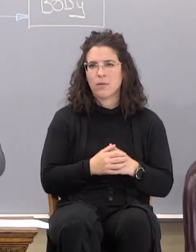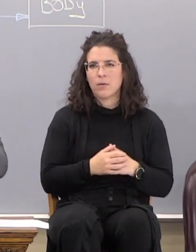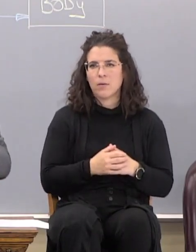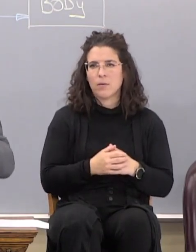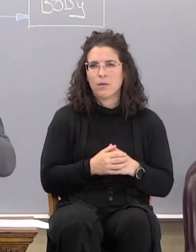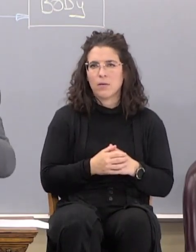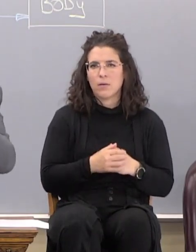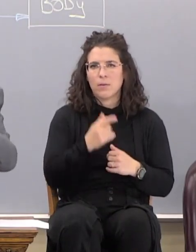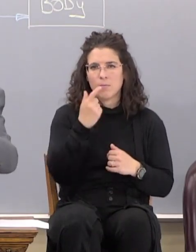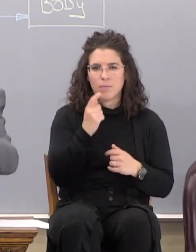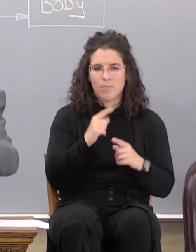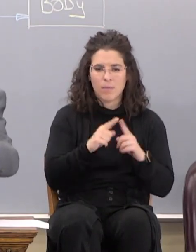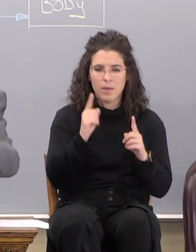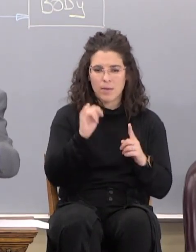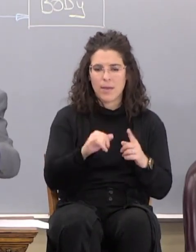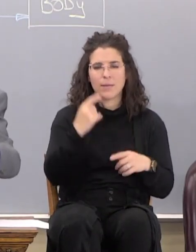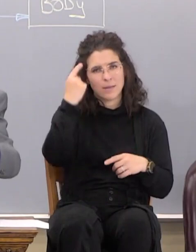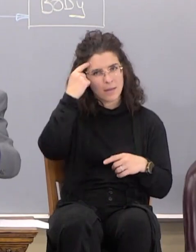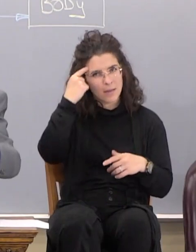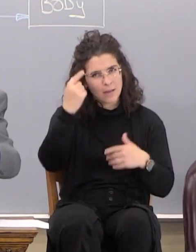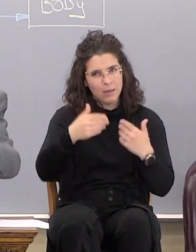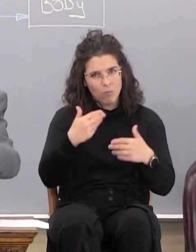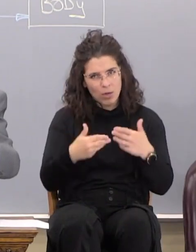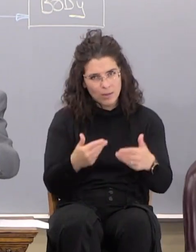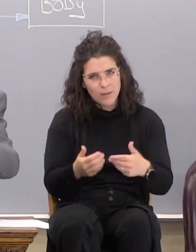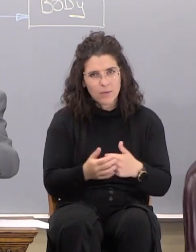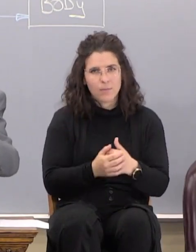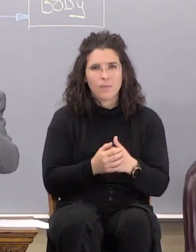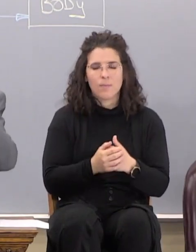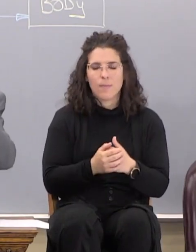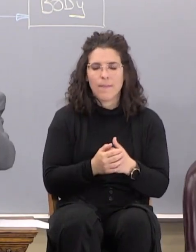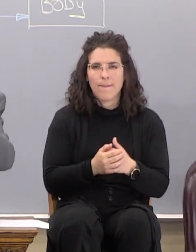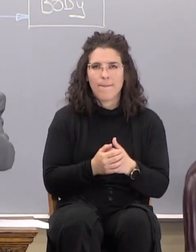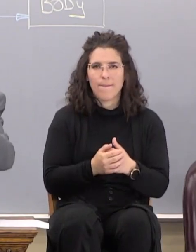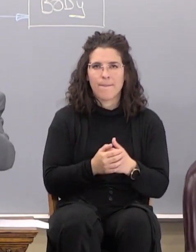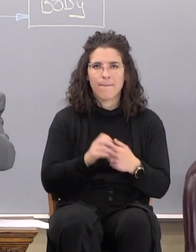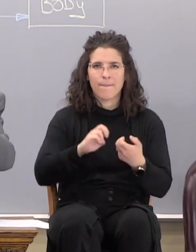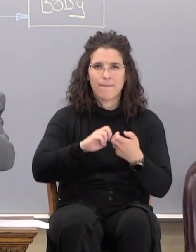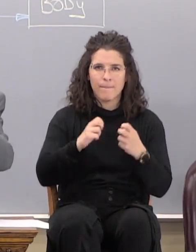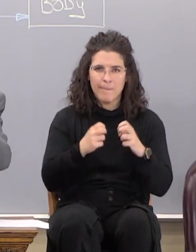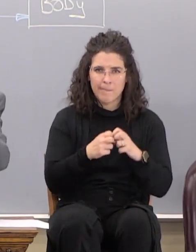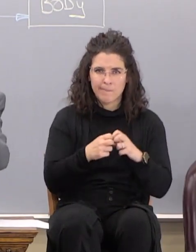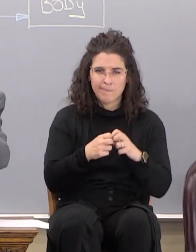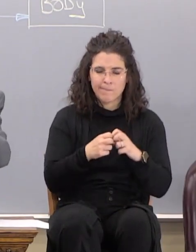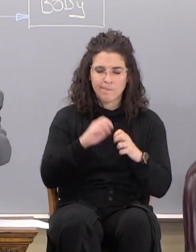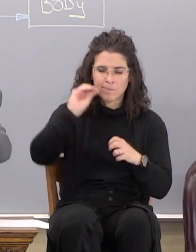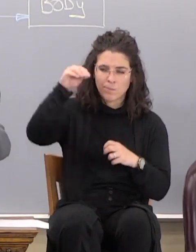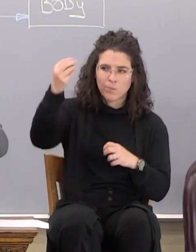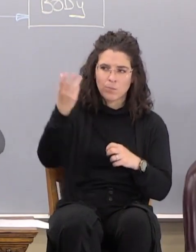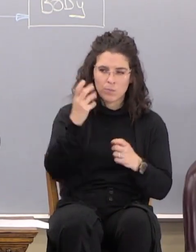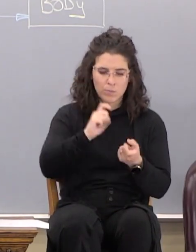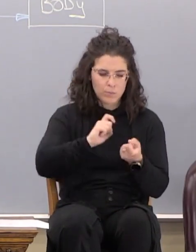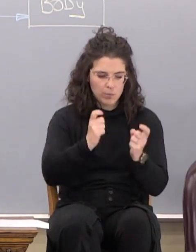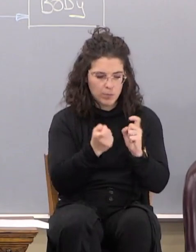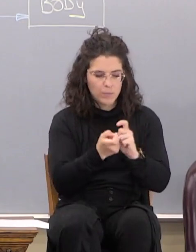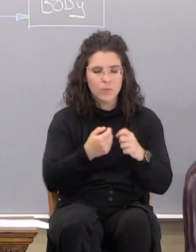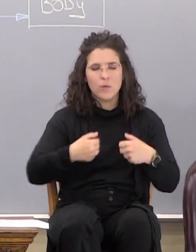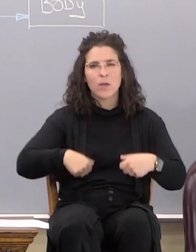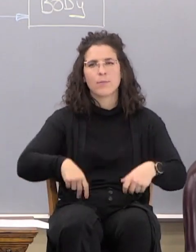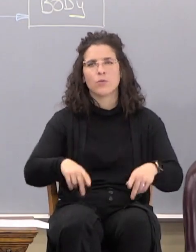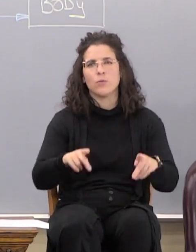but that's the thinking process. A problem, grace transforms it into an